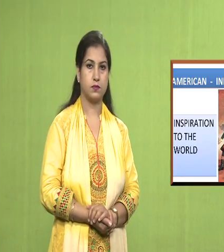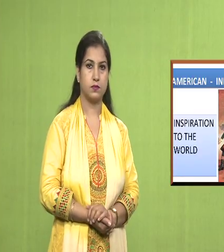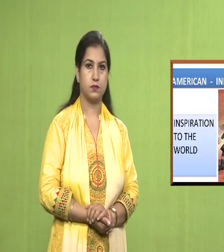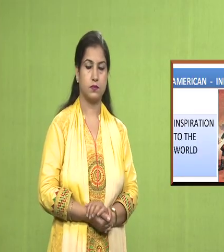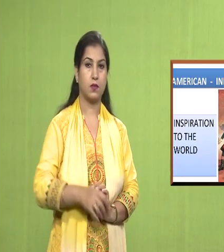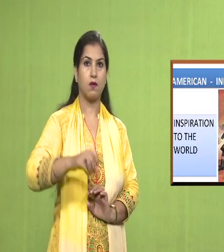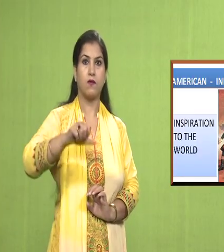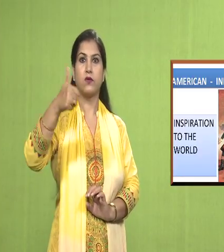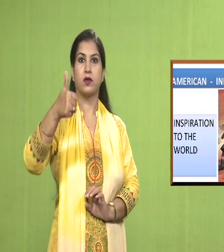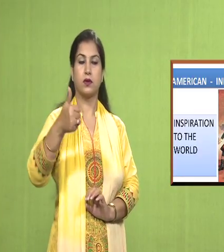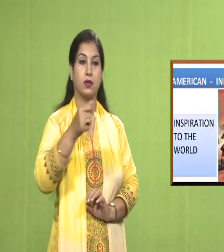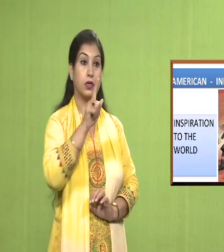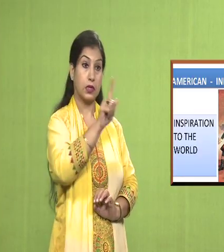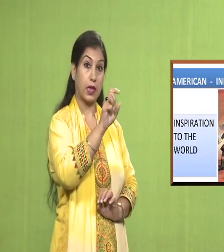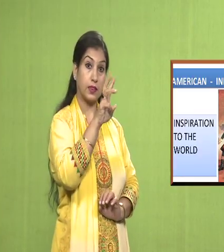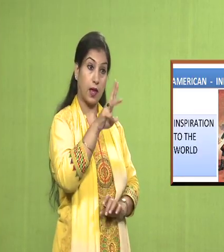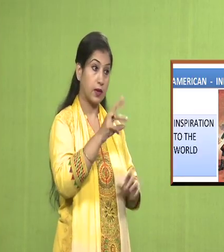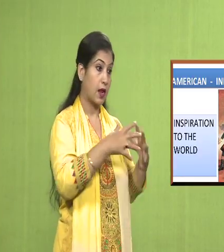The victory of 13 American colonies